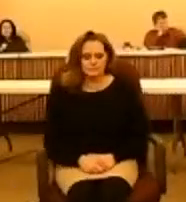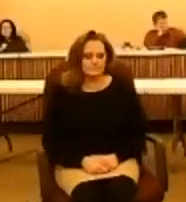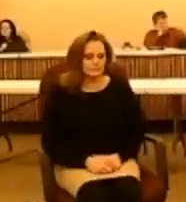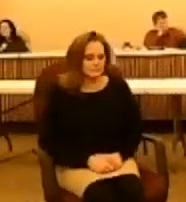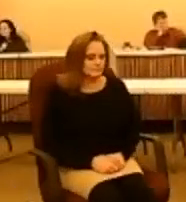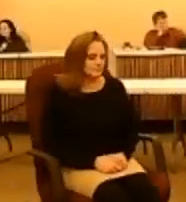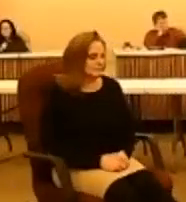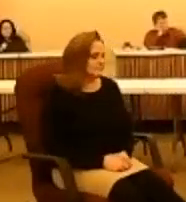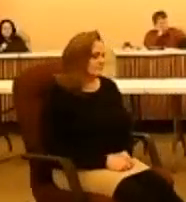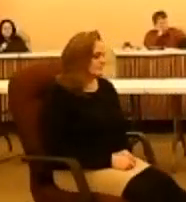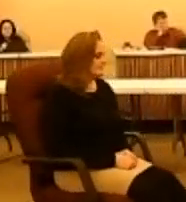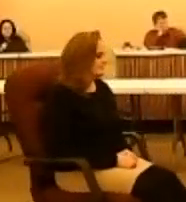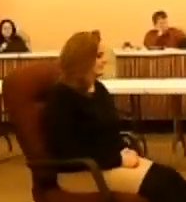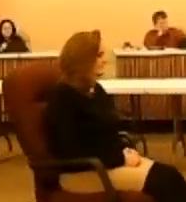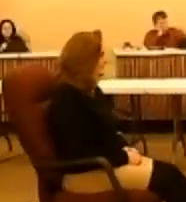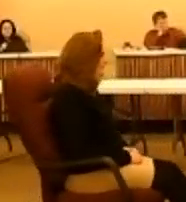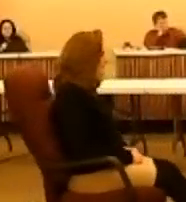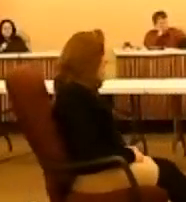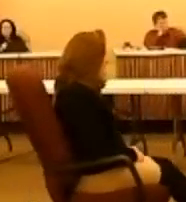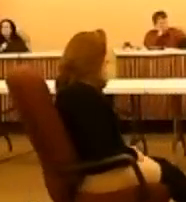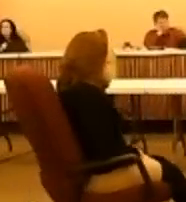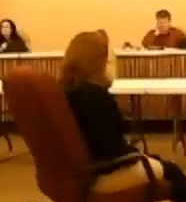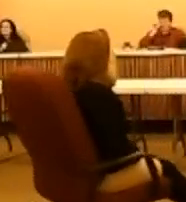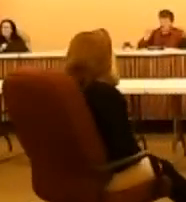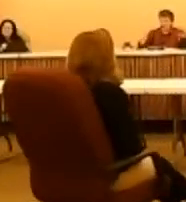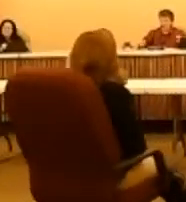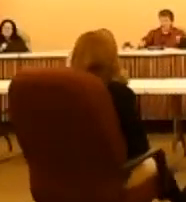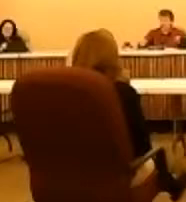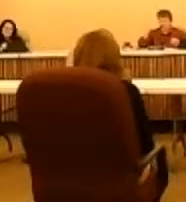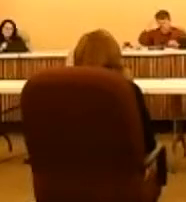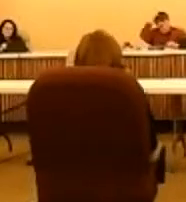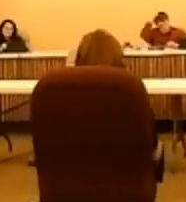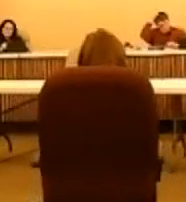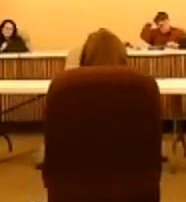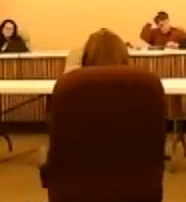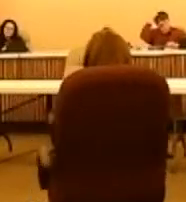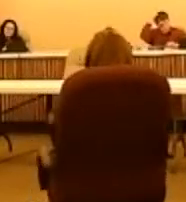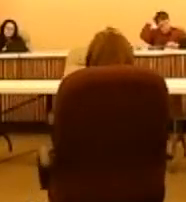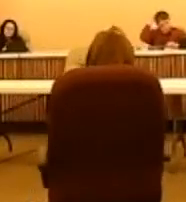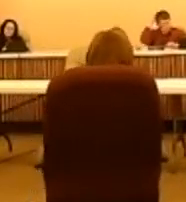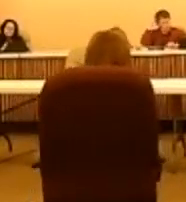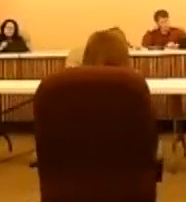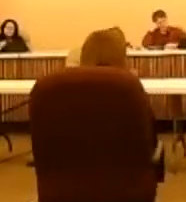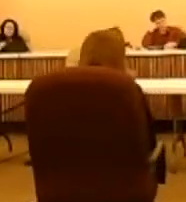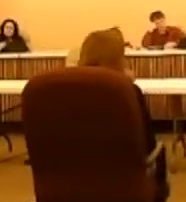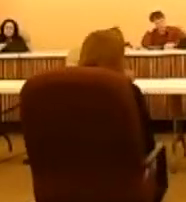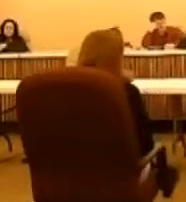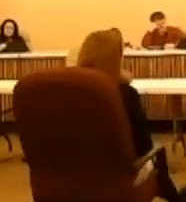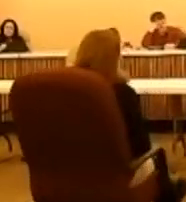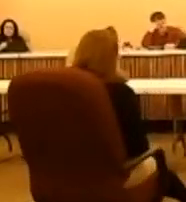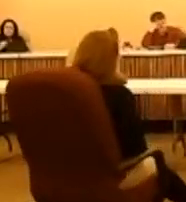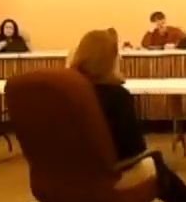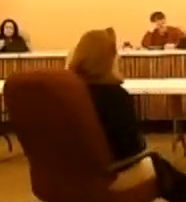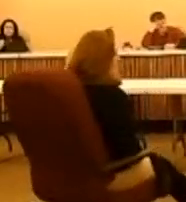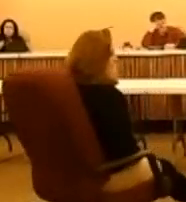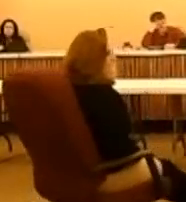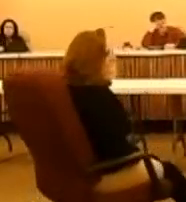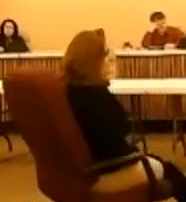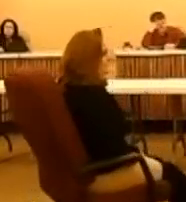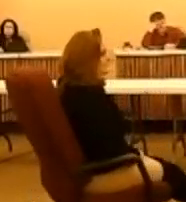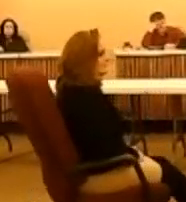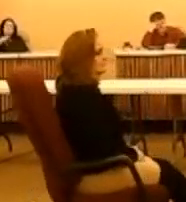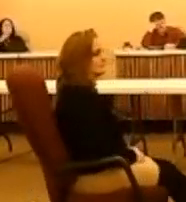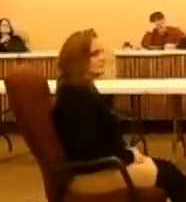We lost Mike. Mike's Okay. gone. He wanted the first There he is. resolution. That's me, isn't it? I'm talking to